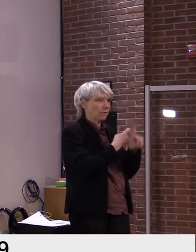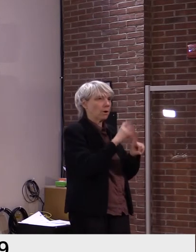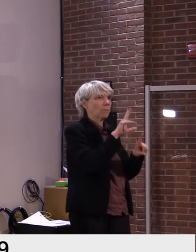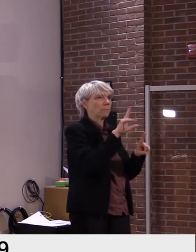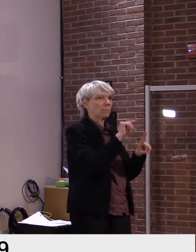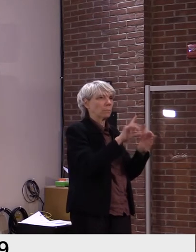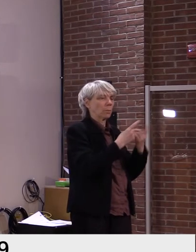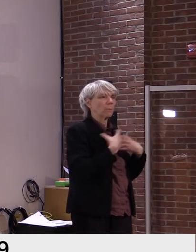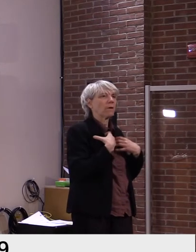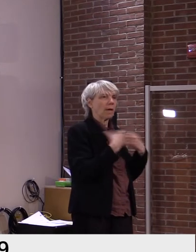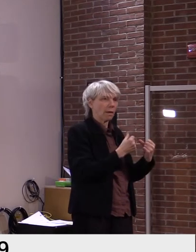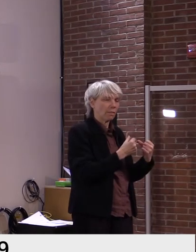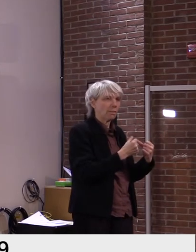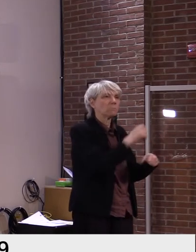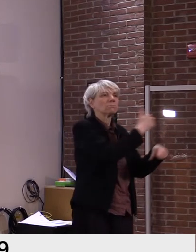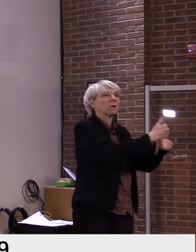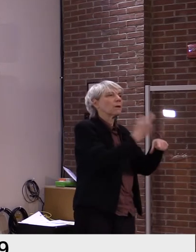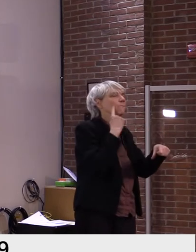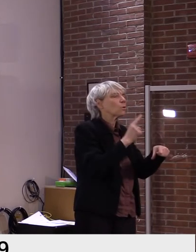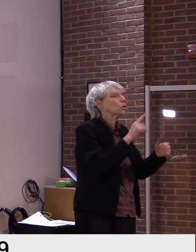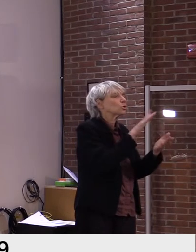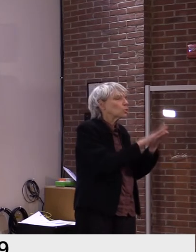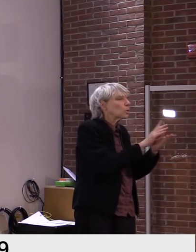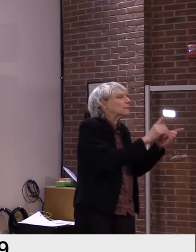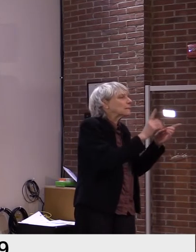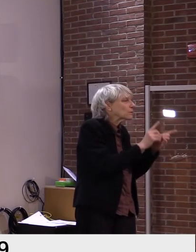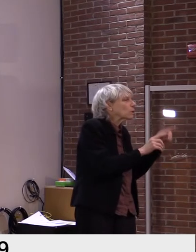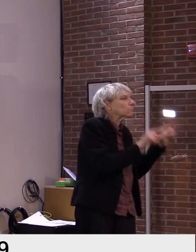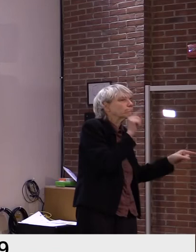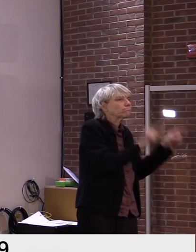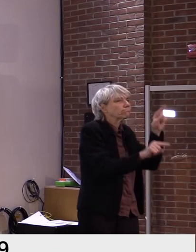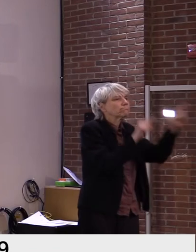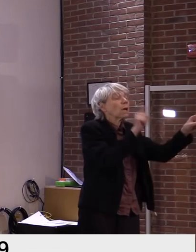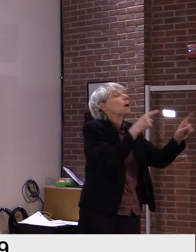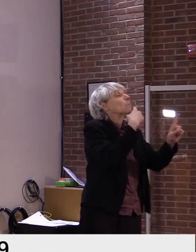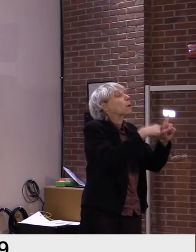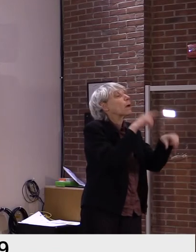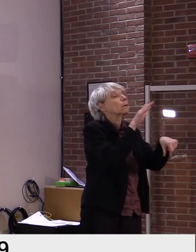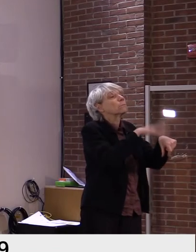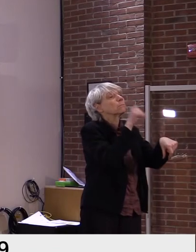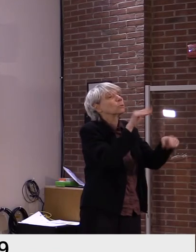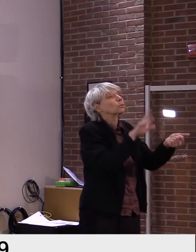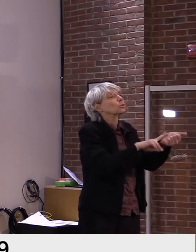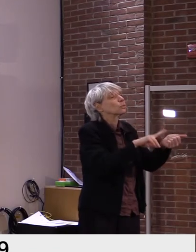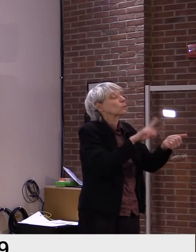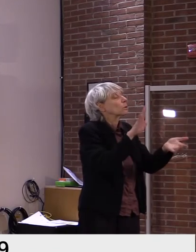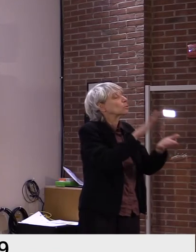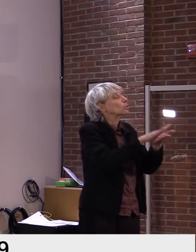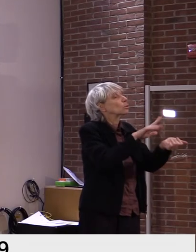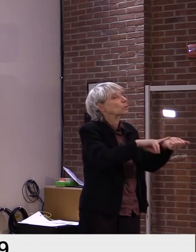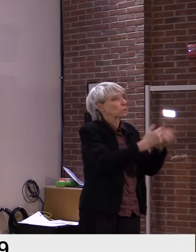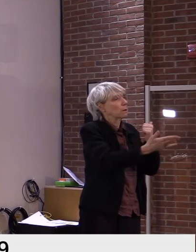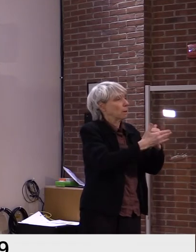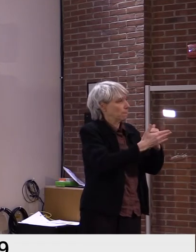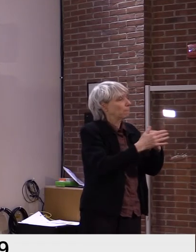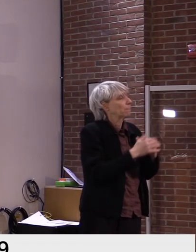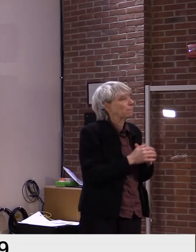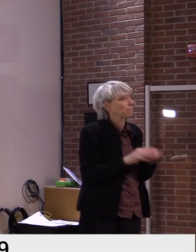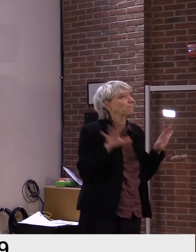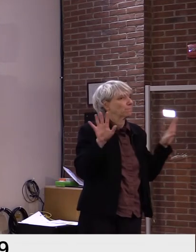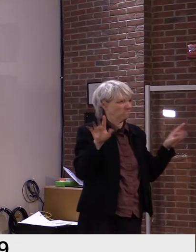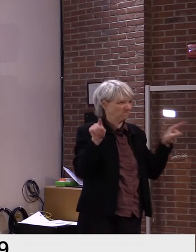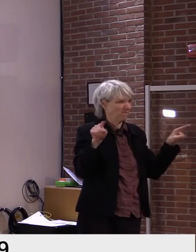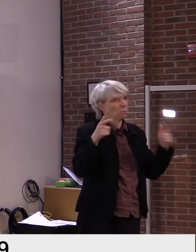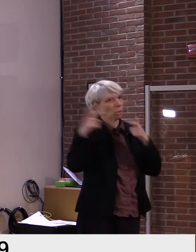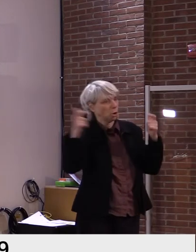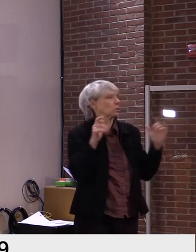those district-wide and include school nurses as well. For individual